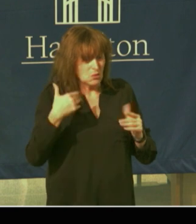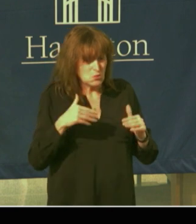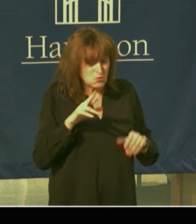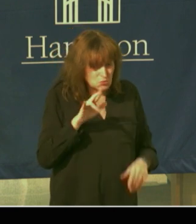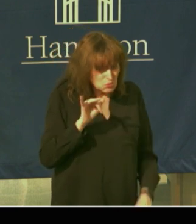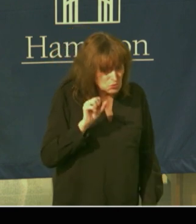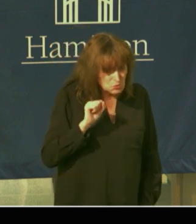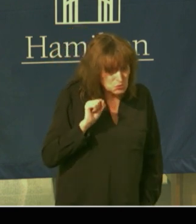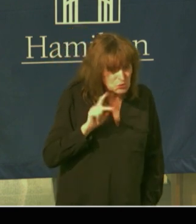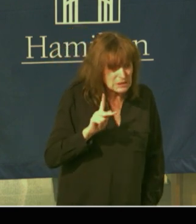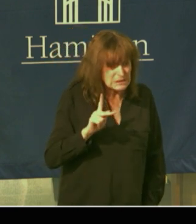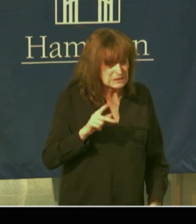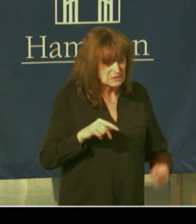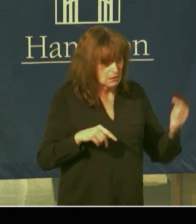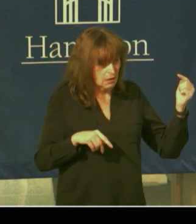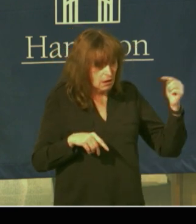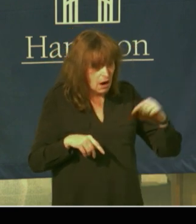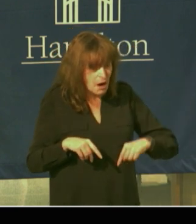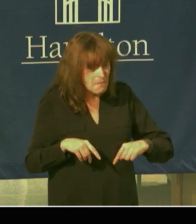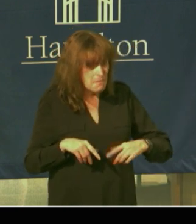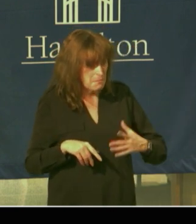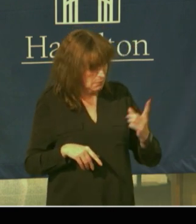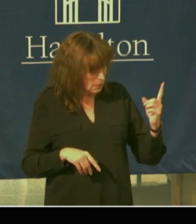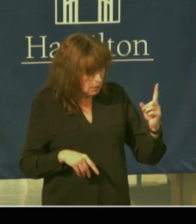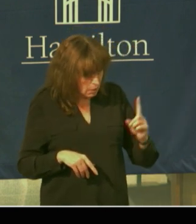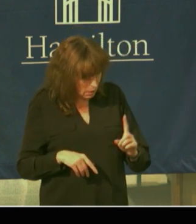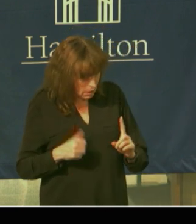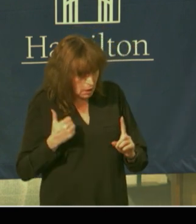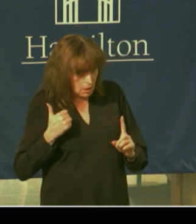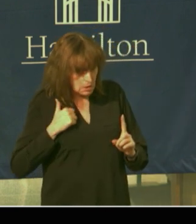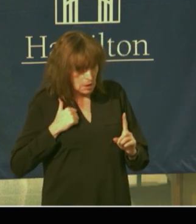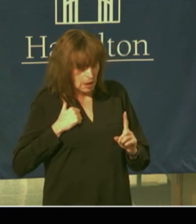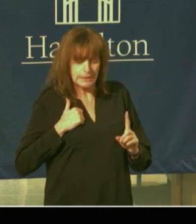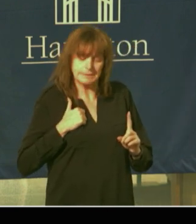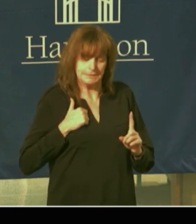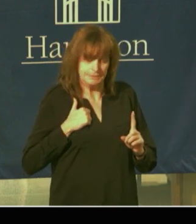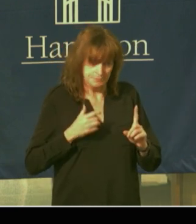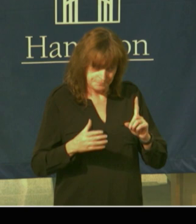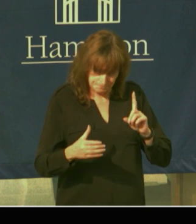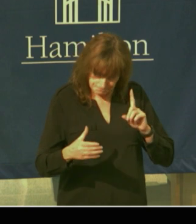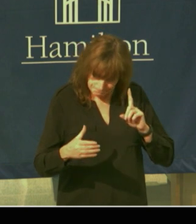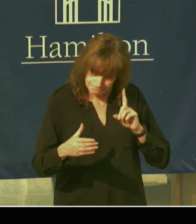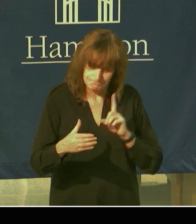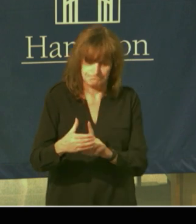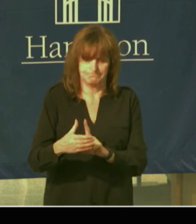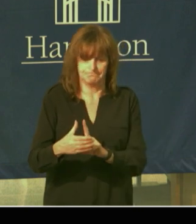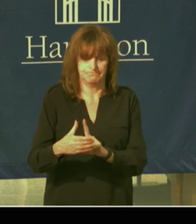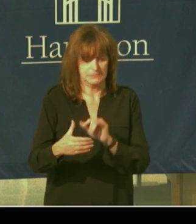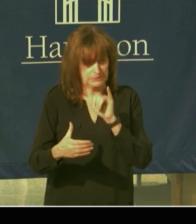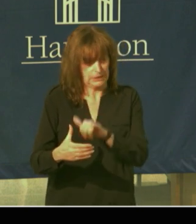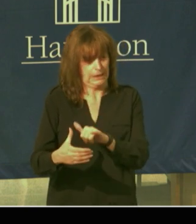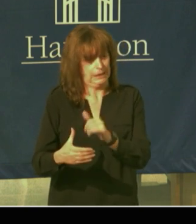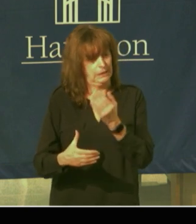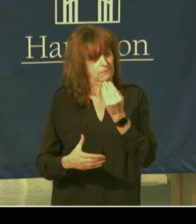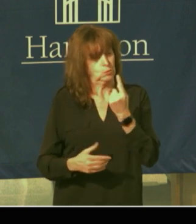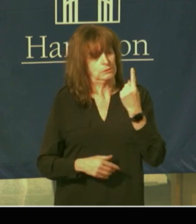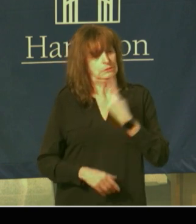international travel self-isolate, we're back to the 14 days that we talked about a little while ago, keep them